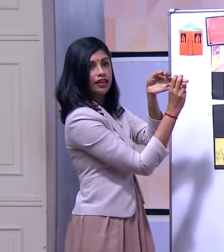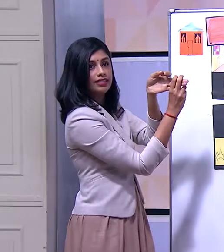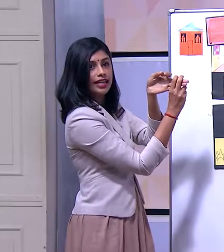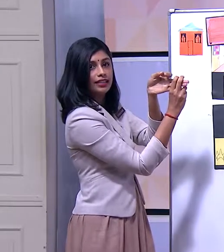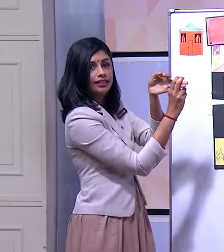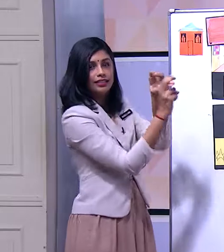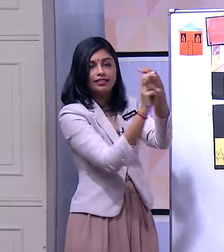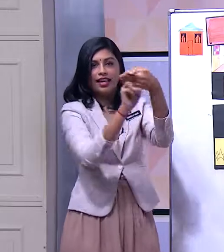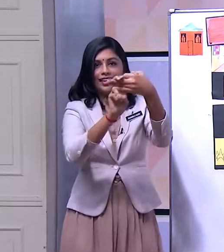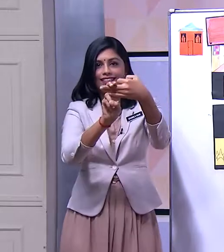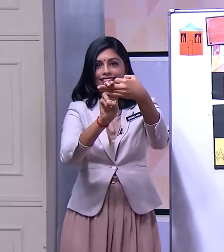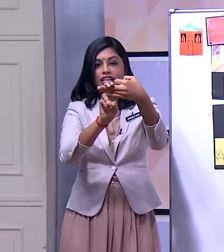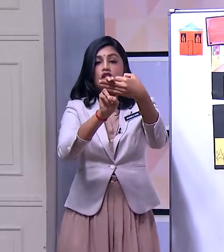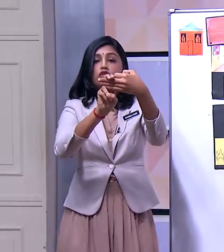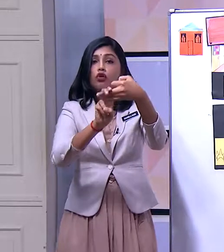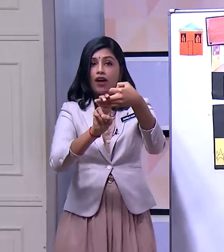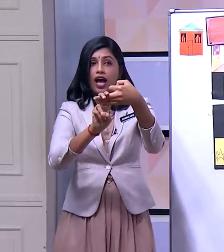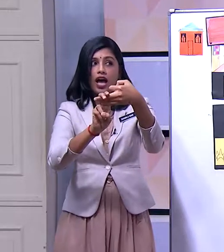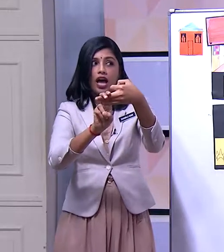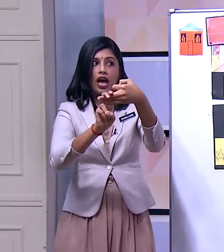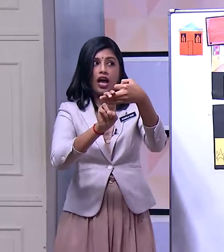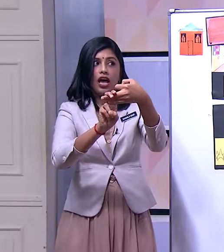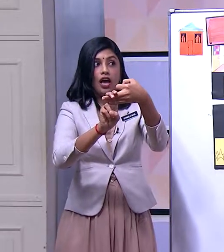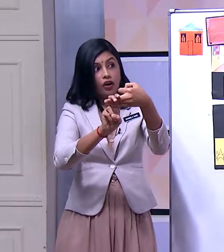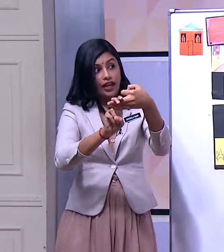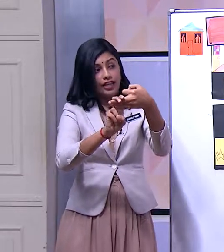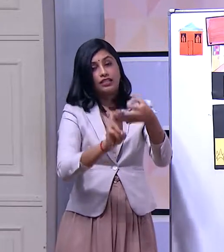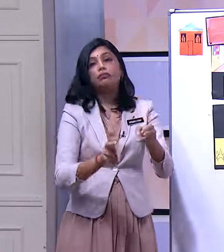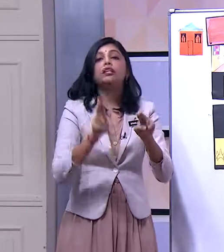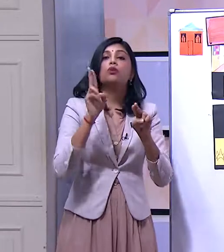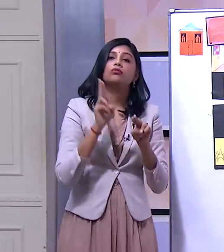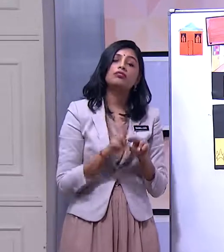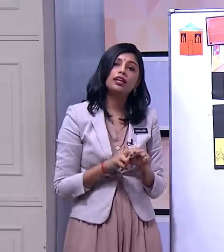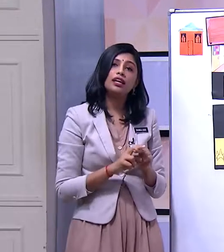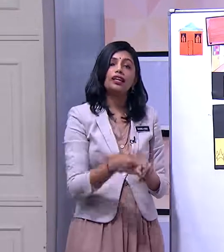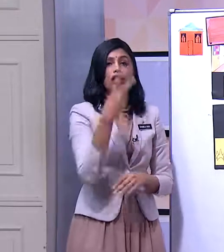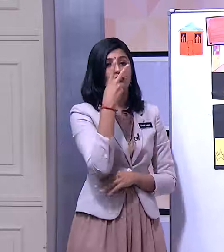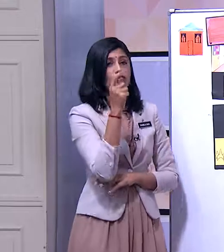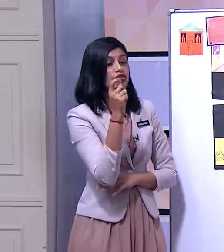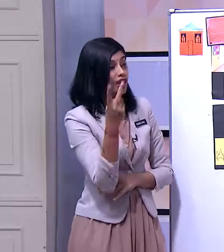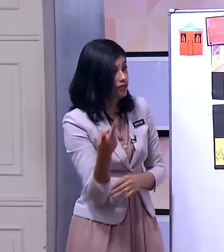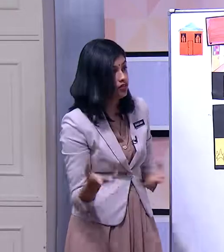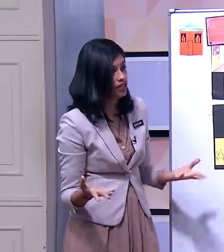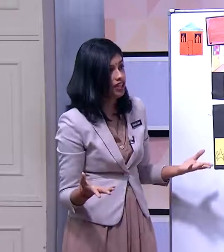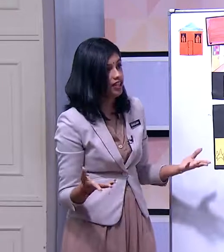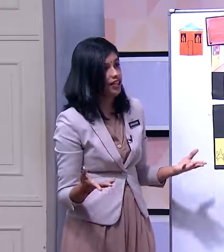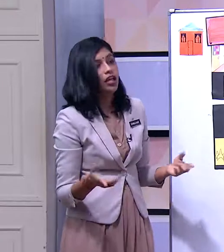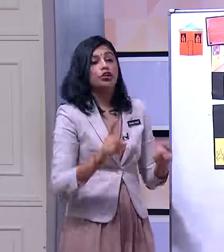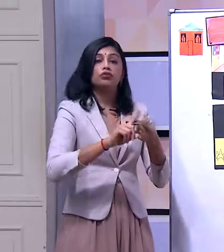it's like this and like this. Sofa. Sofa. Okay, that is a place where you sit and you watch television, mm-hmm. you talk